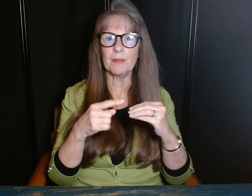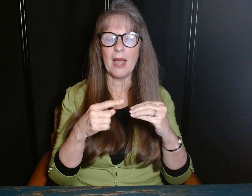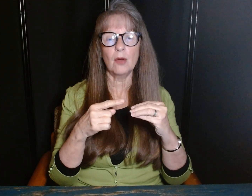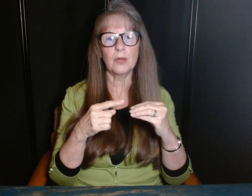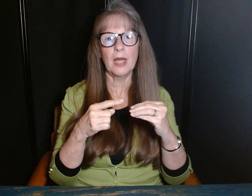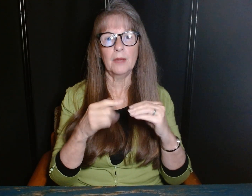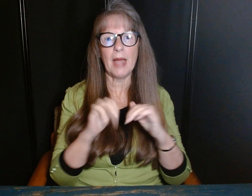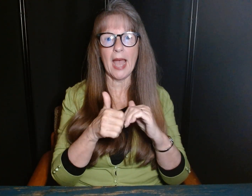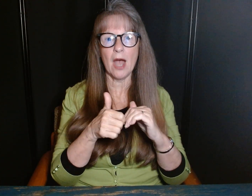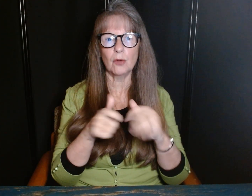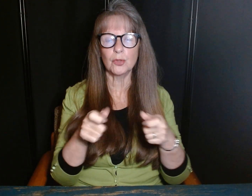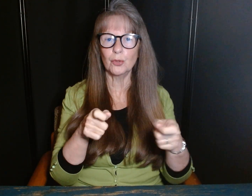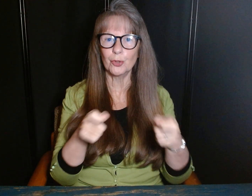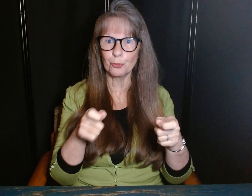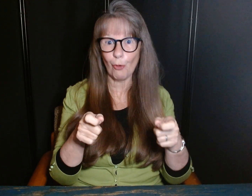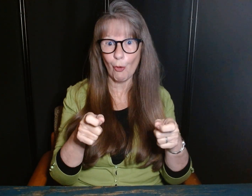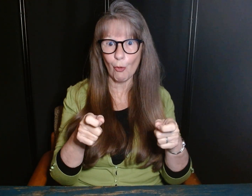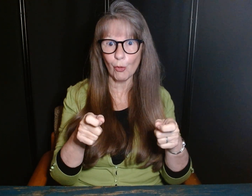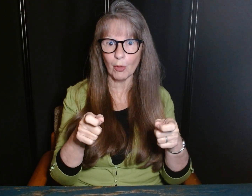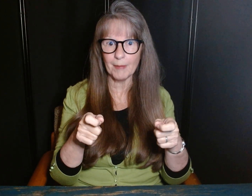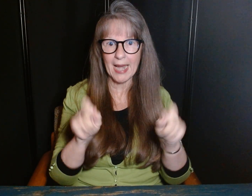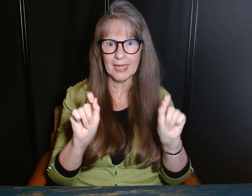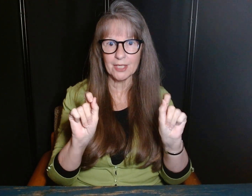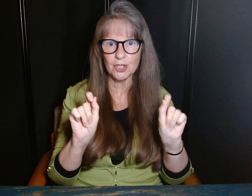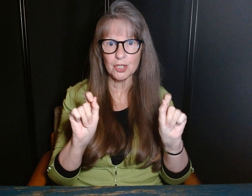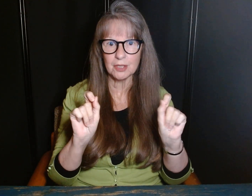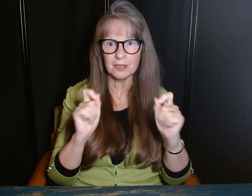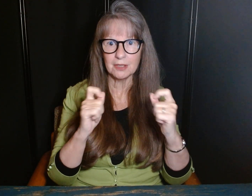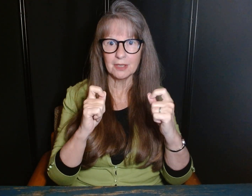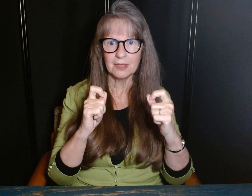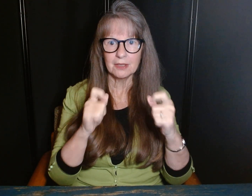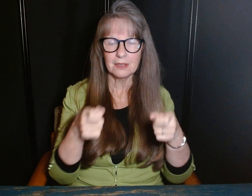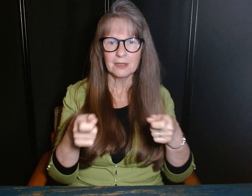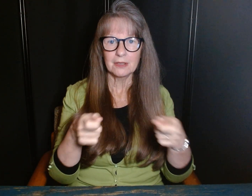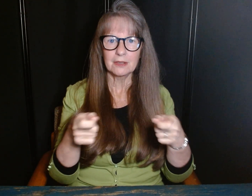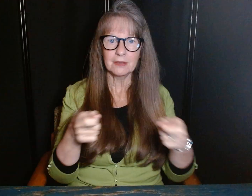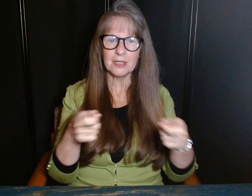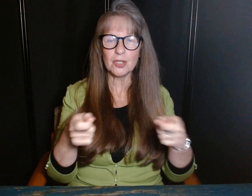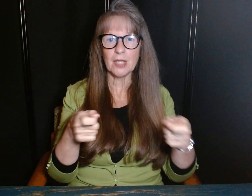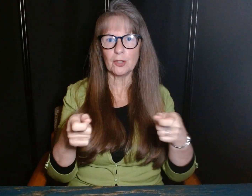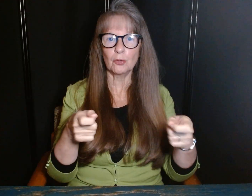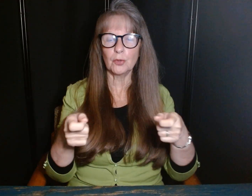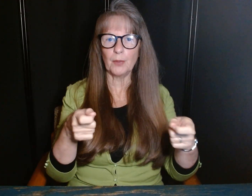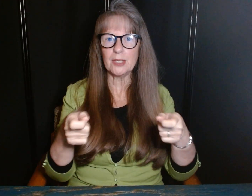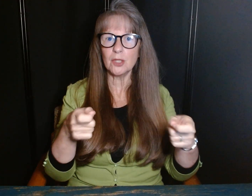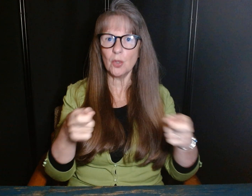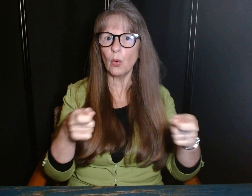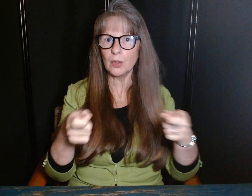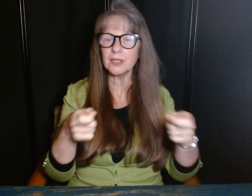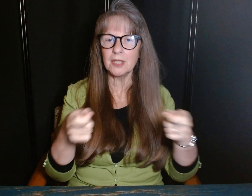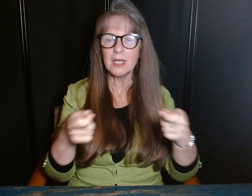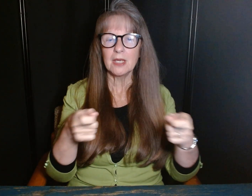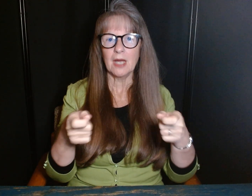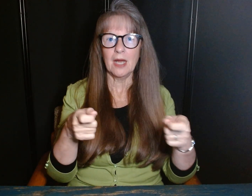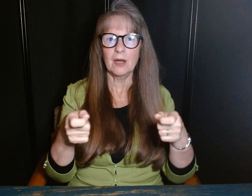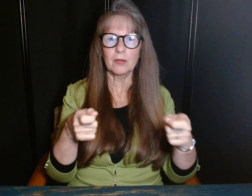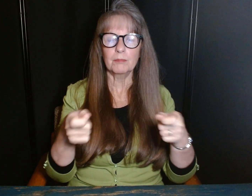about how to control or manage. This is like the brains of the horse,